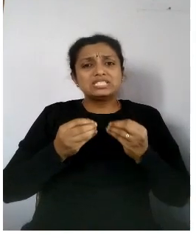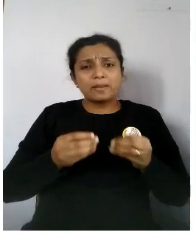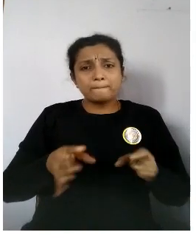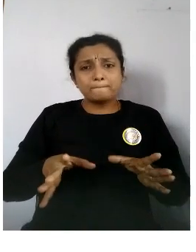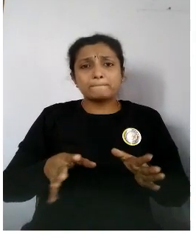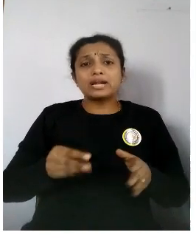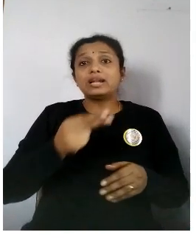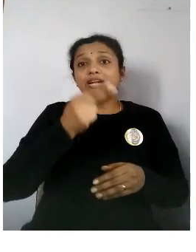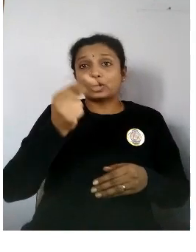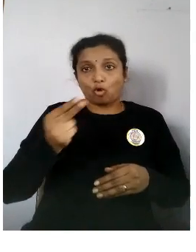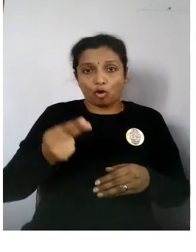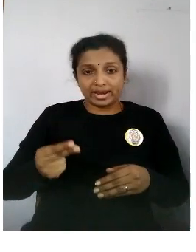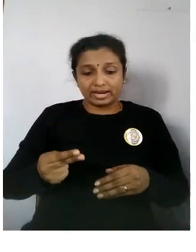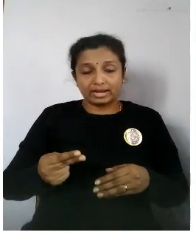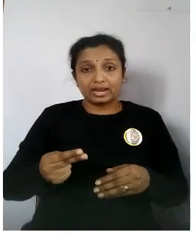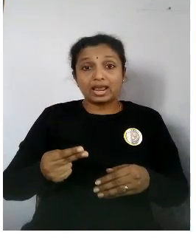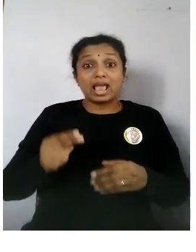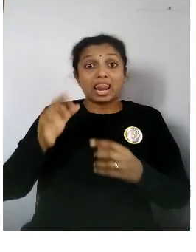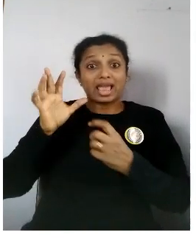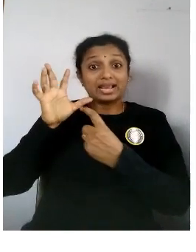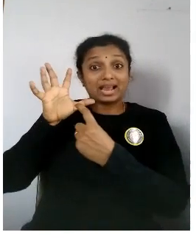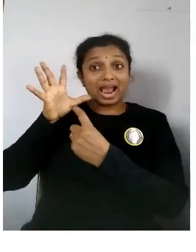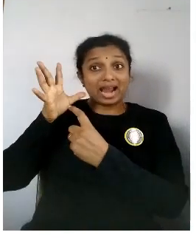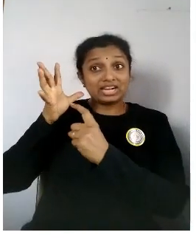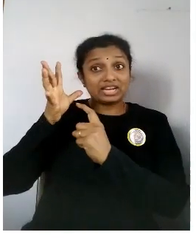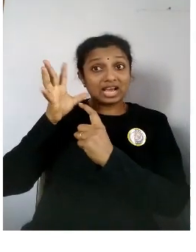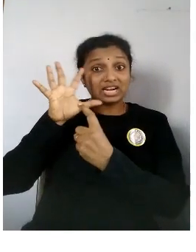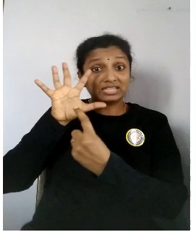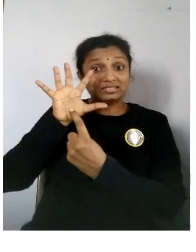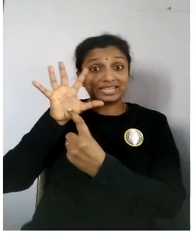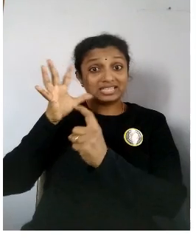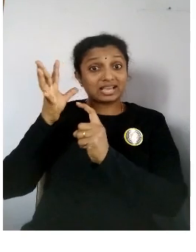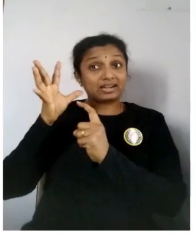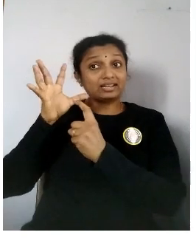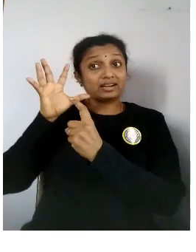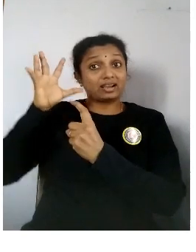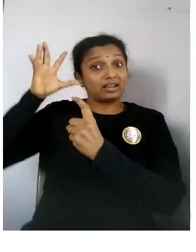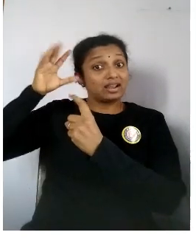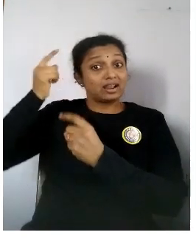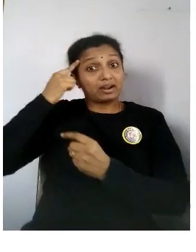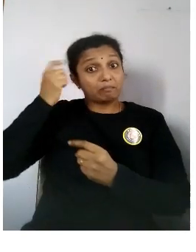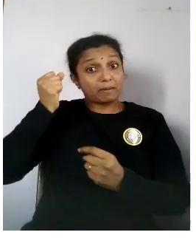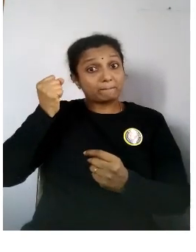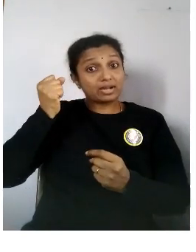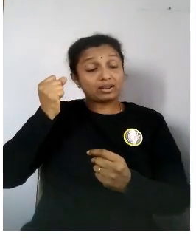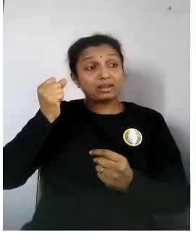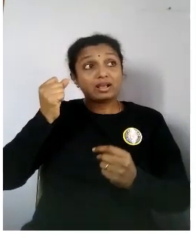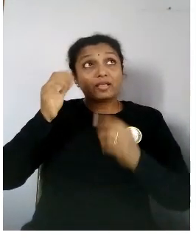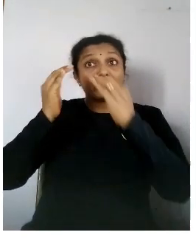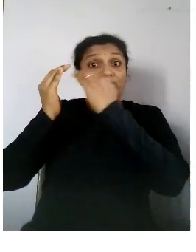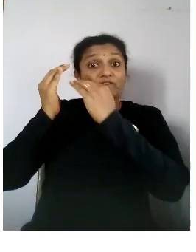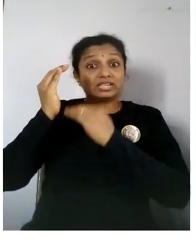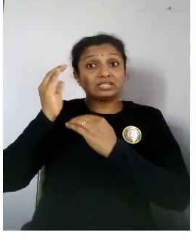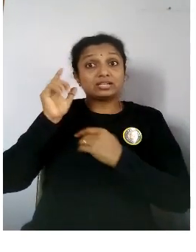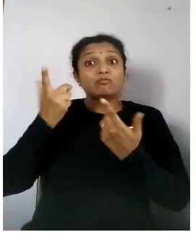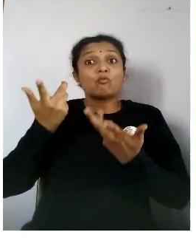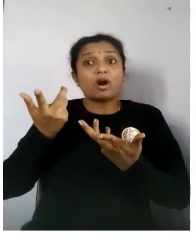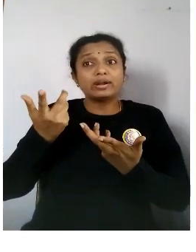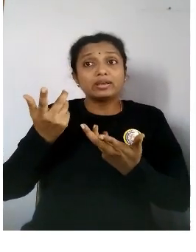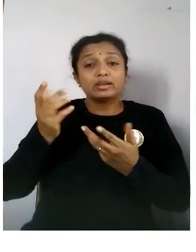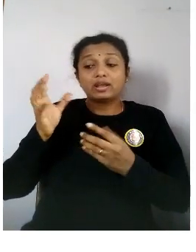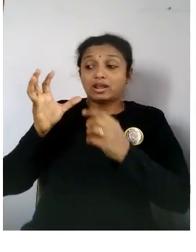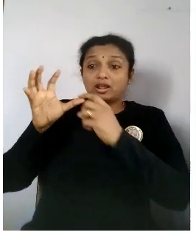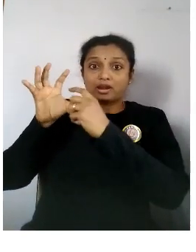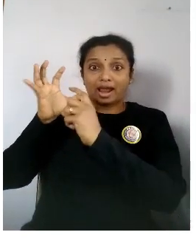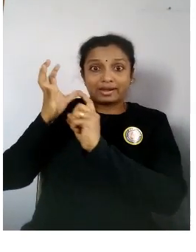but simple drawing like antenna, dish antenna. Remember the function,